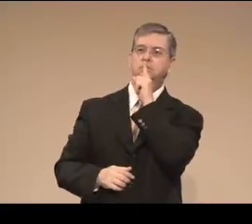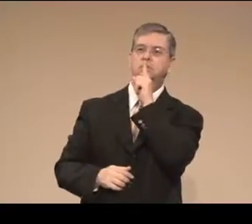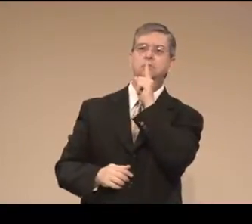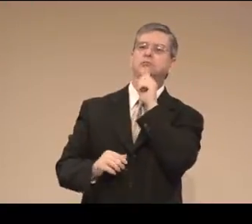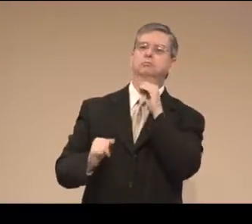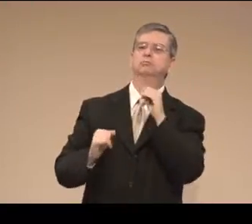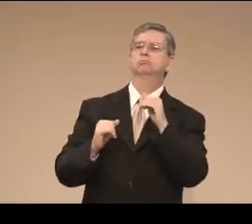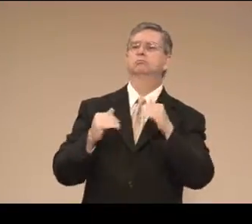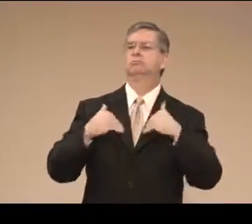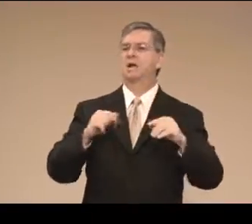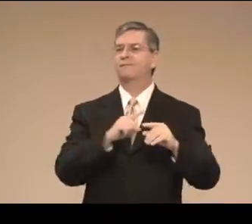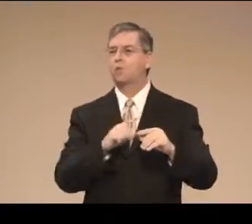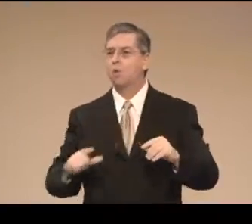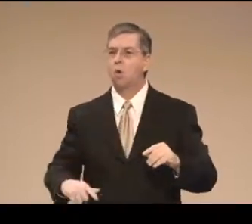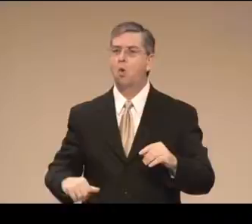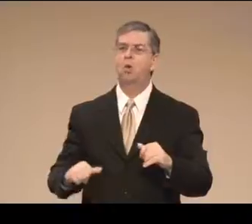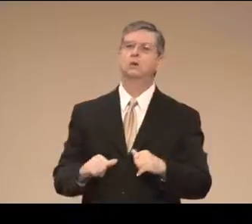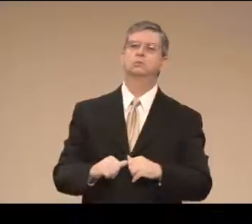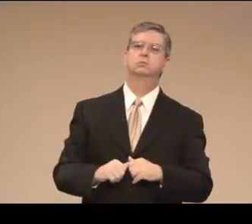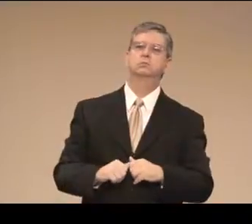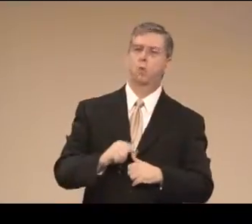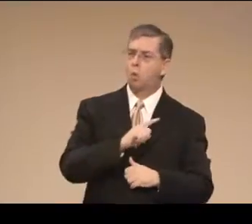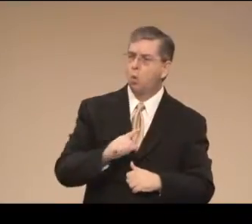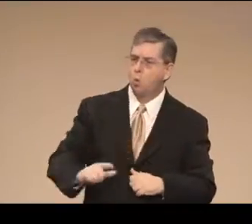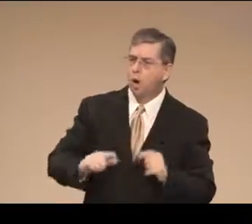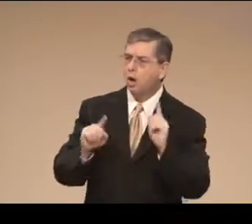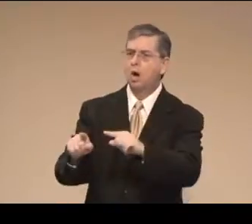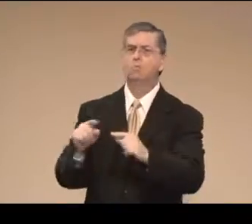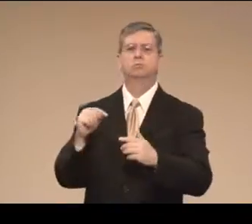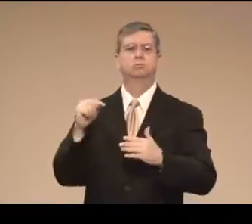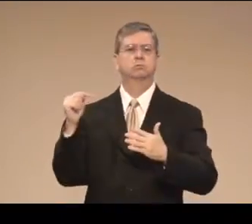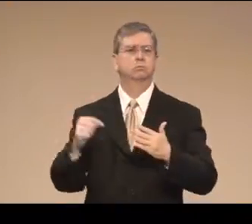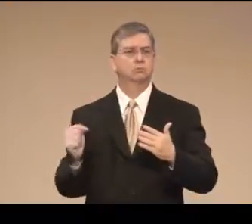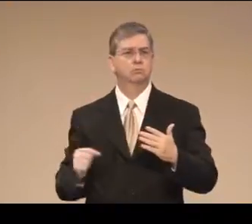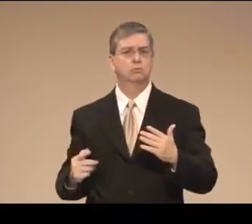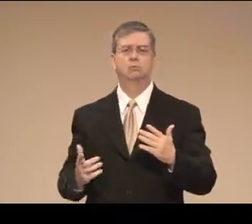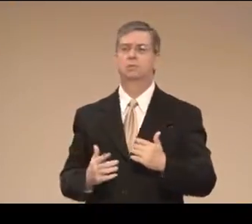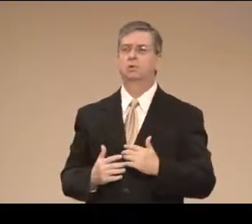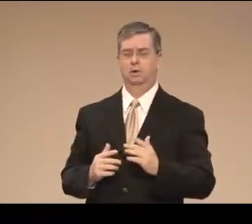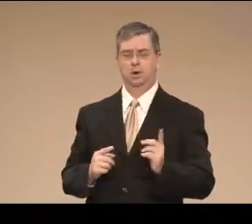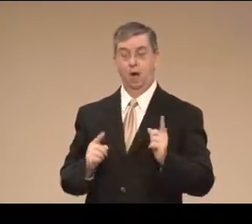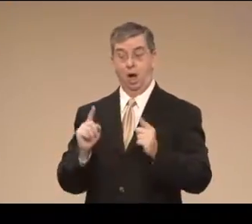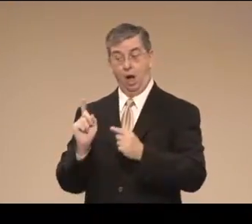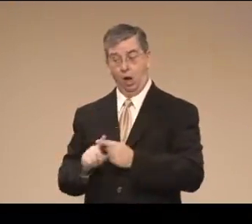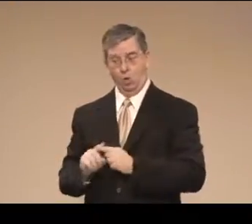there's nothing that says that this is Jesus. It's called the angel of the Lord, or the Lord's